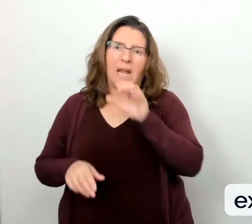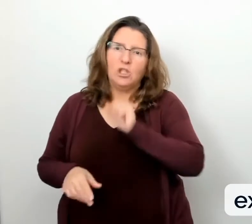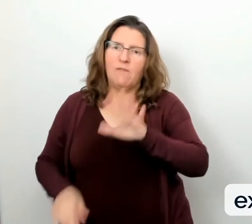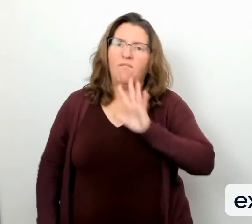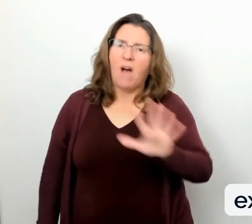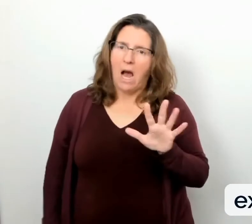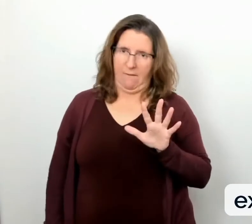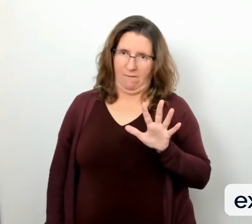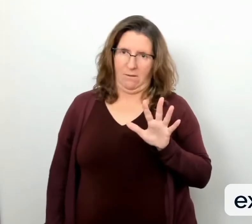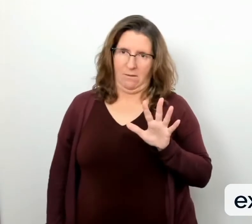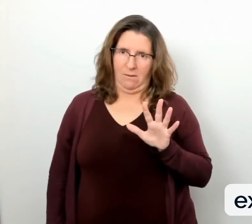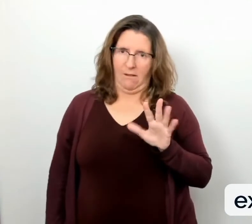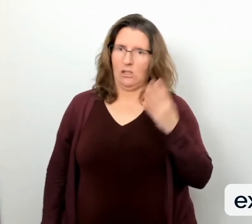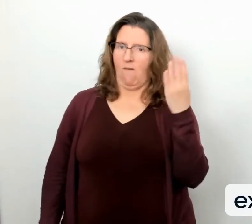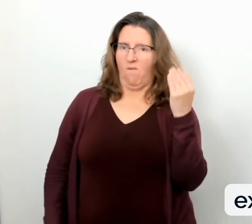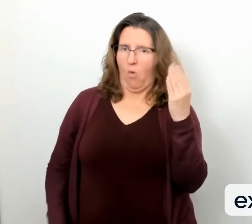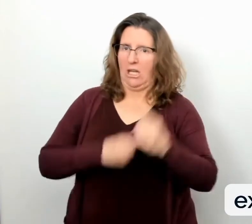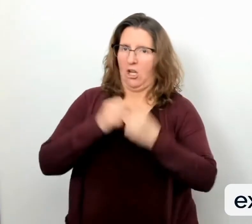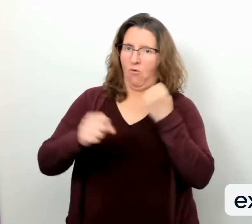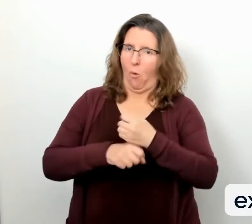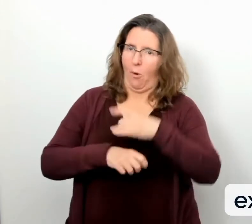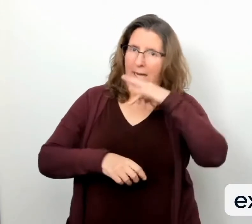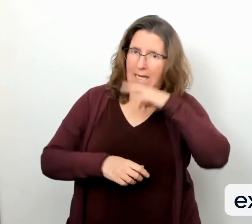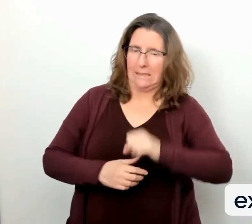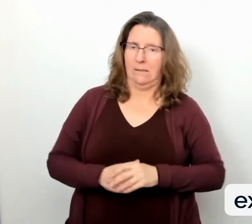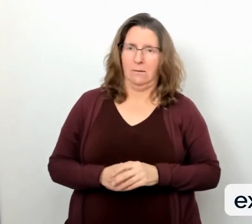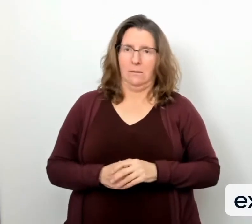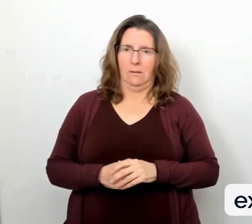his emotional development was about that of a 5-year-old.